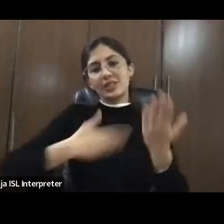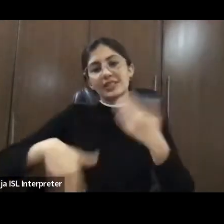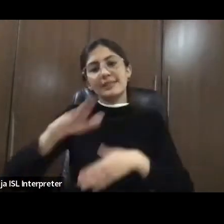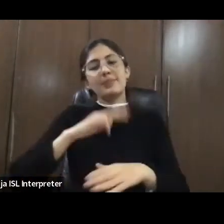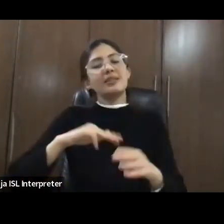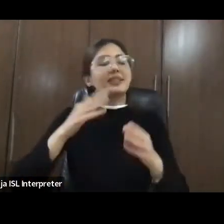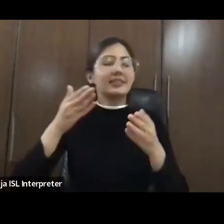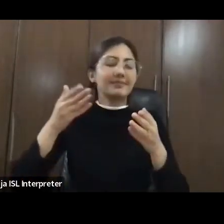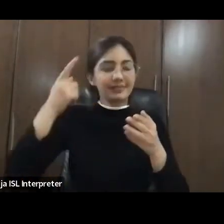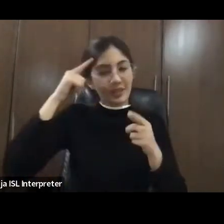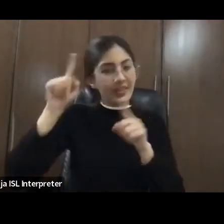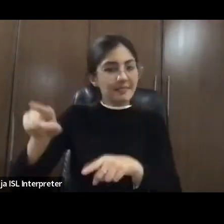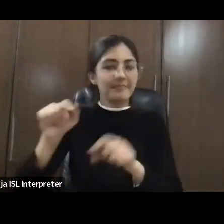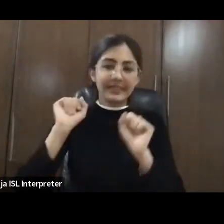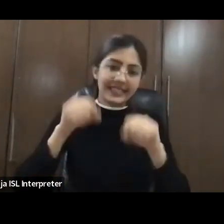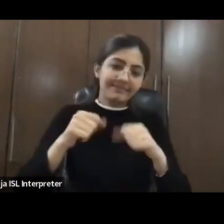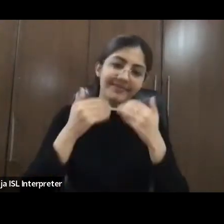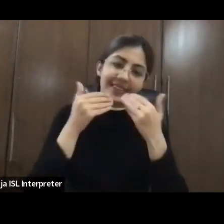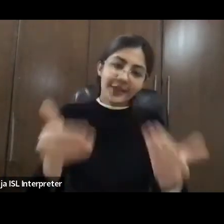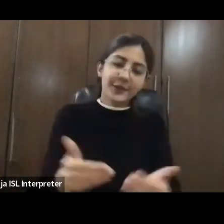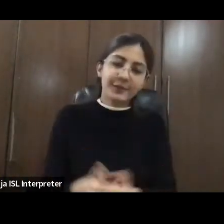in India is concerned. Thank you.